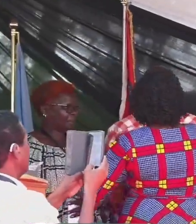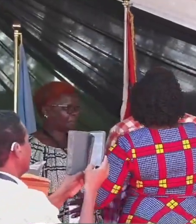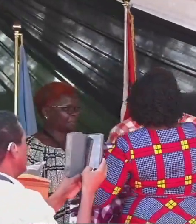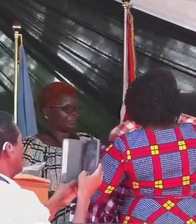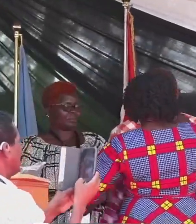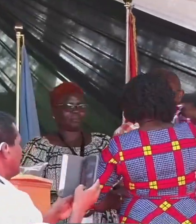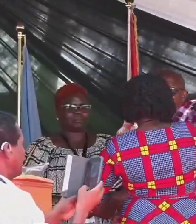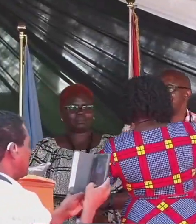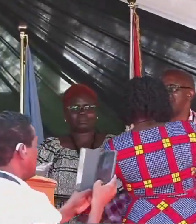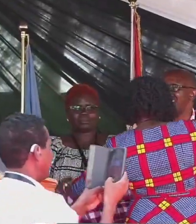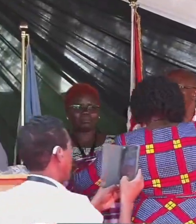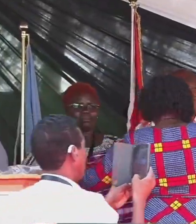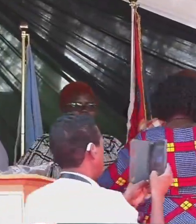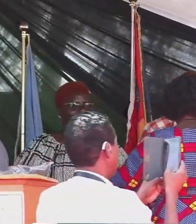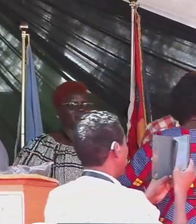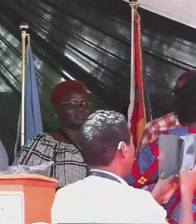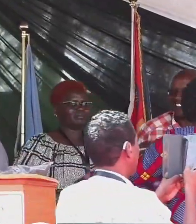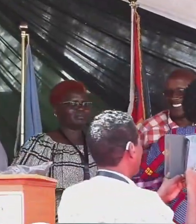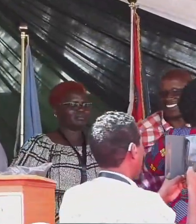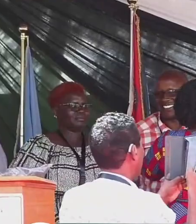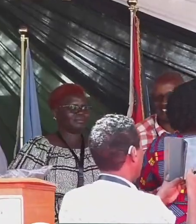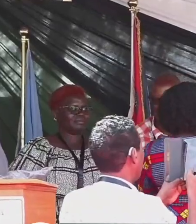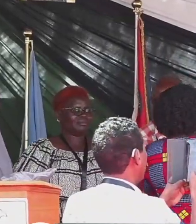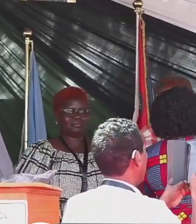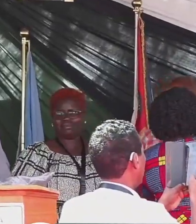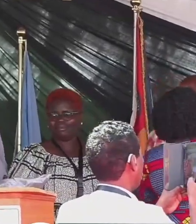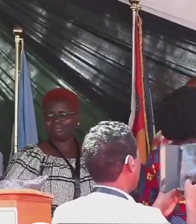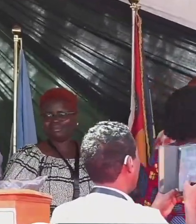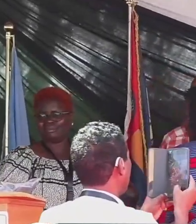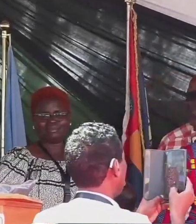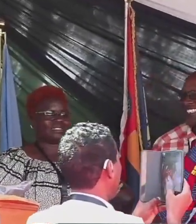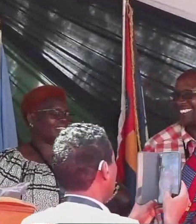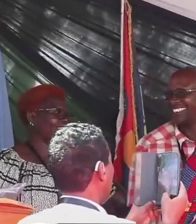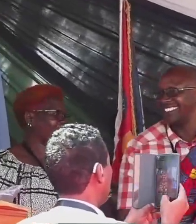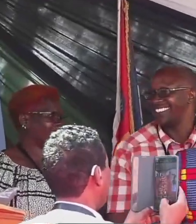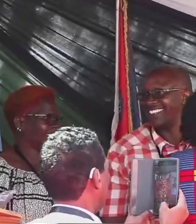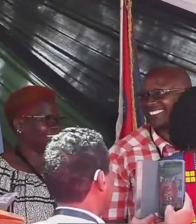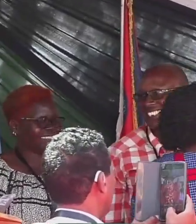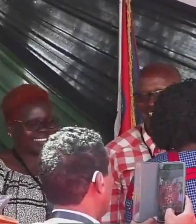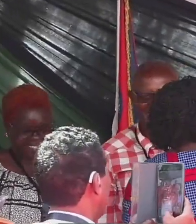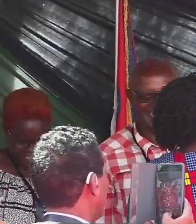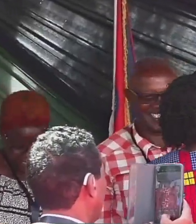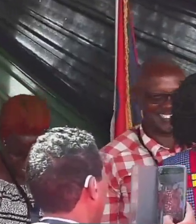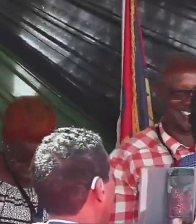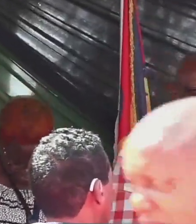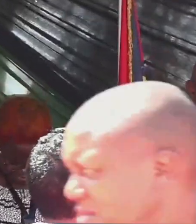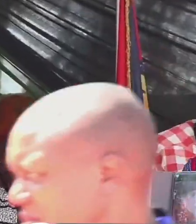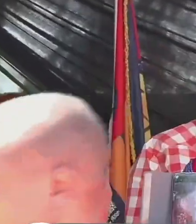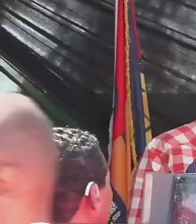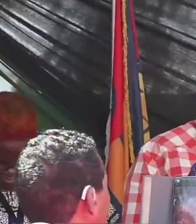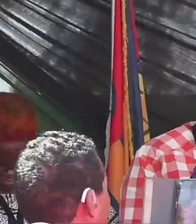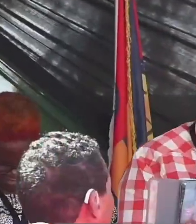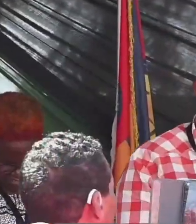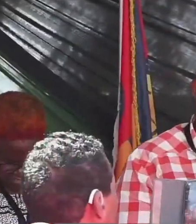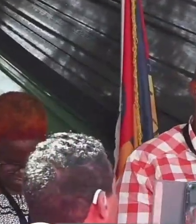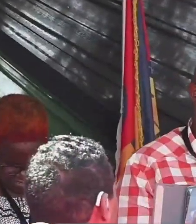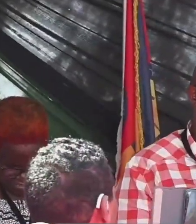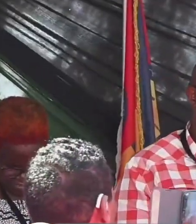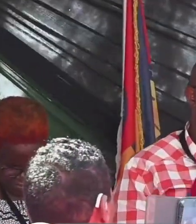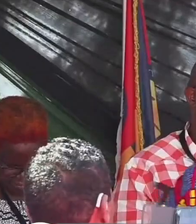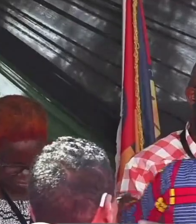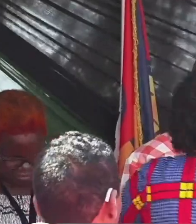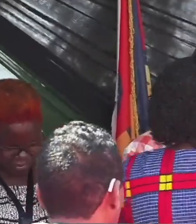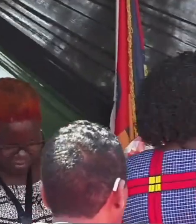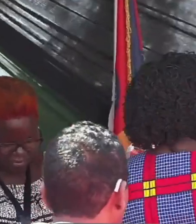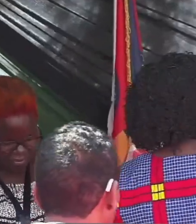Kajiado, Suba. Hadi hilo hilo? Asante. Okay, Kajiado.